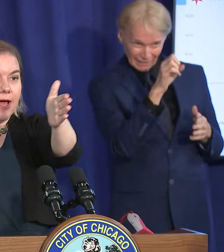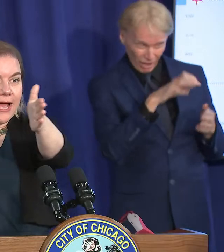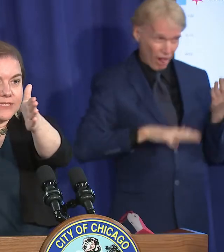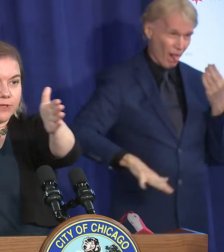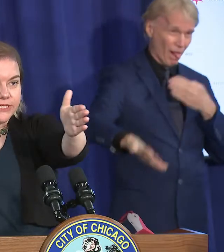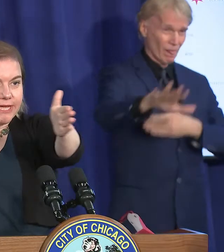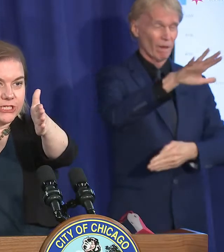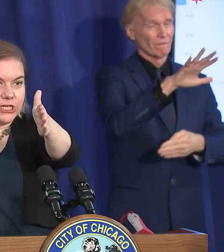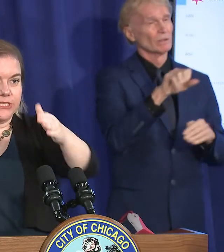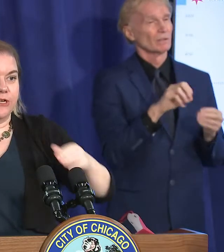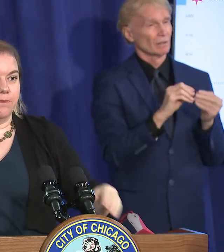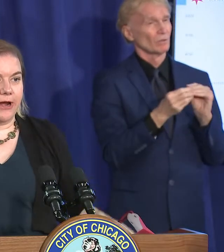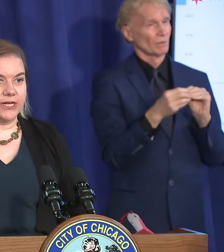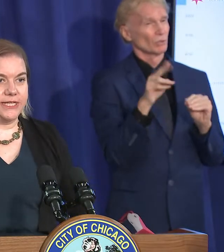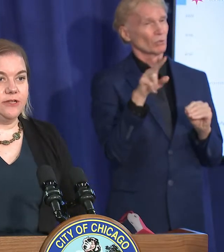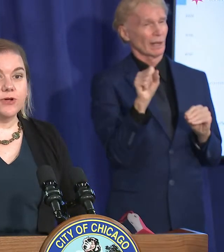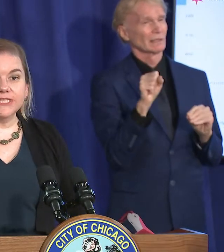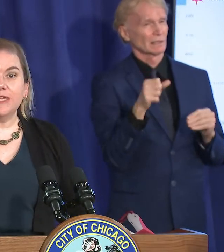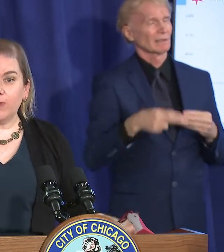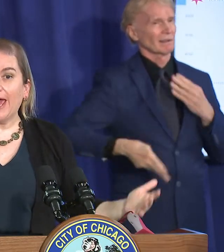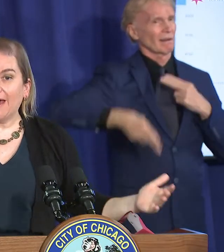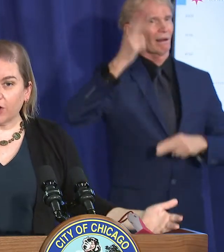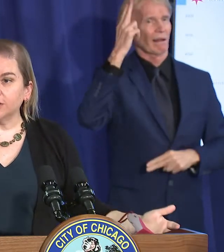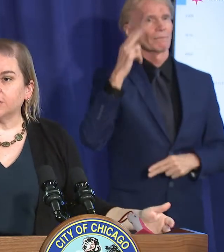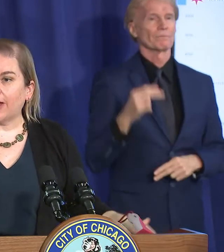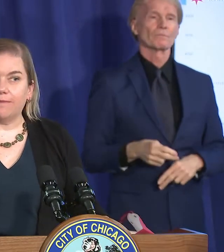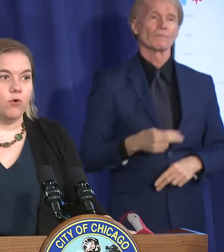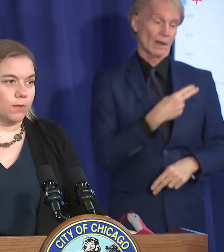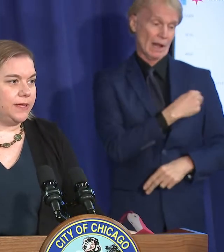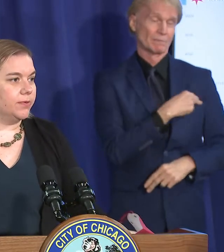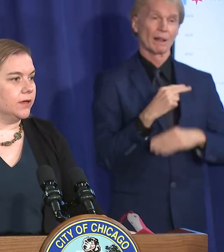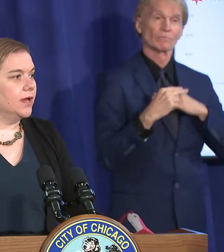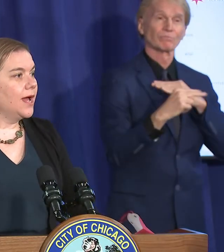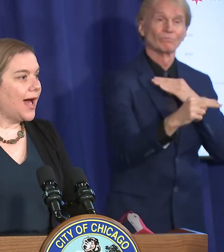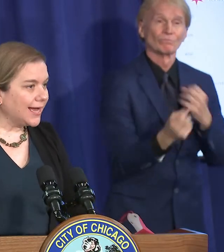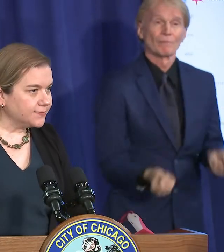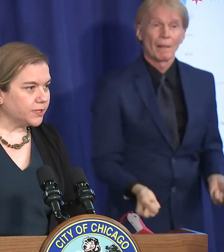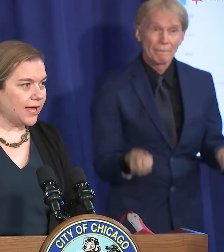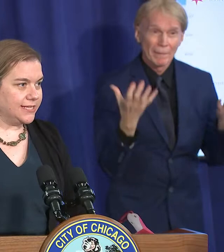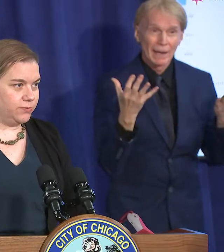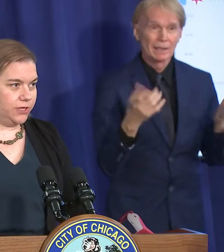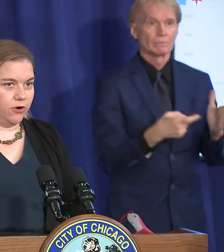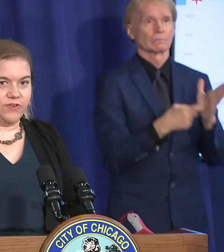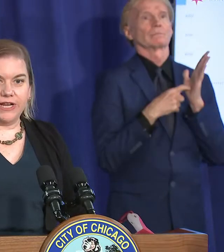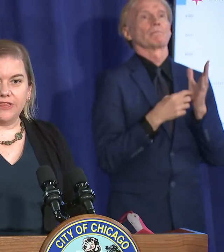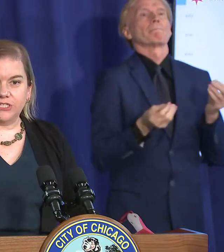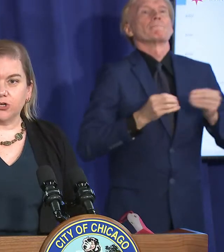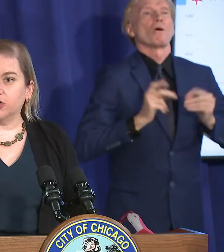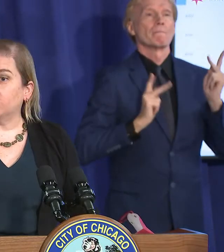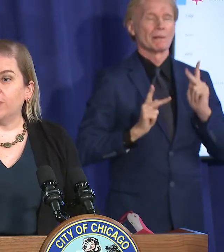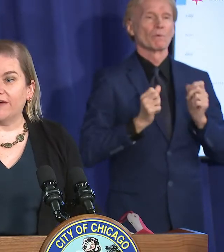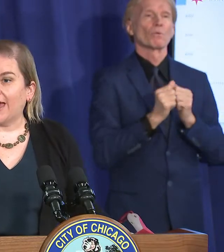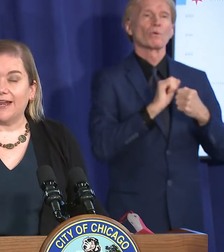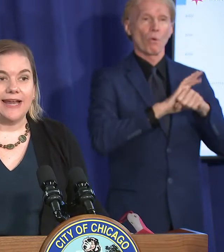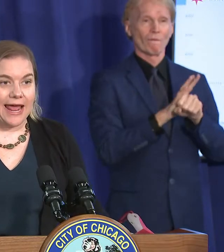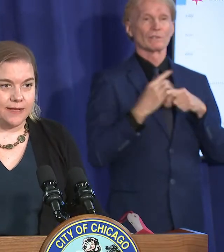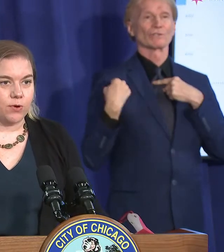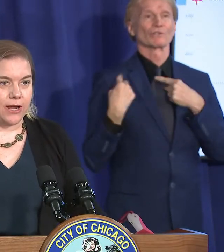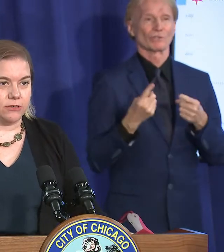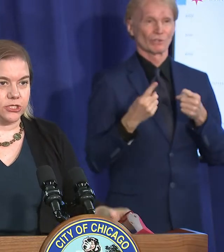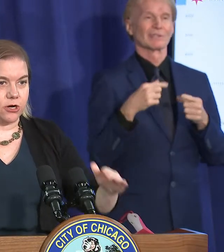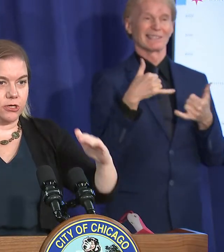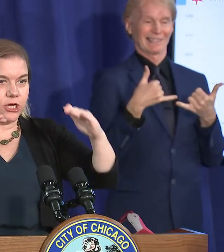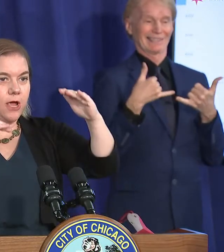country. Hospitalizations, in comparison, you can see we have also had more people hospitalized with COVID in this surge than we have had in